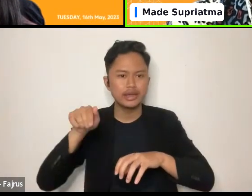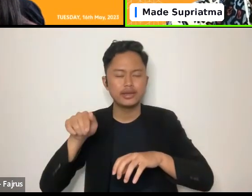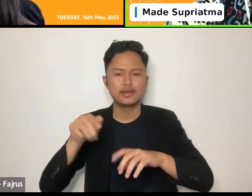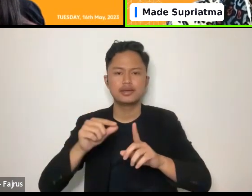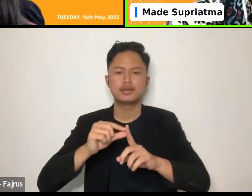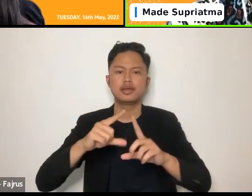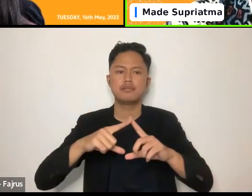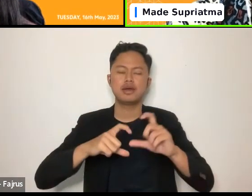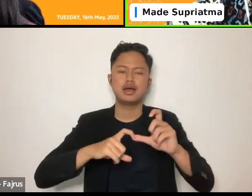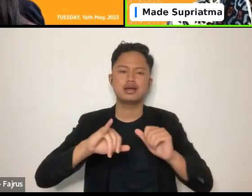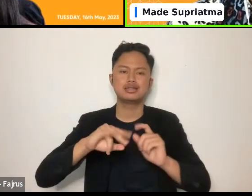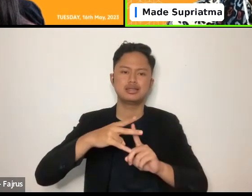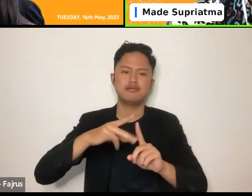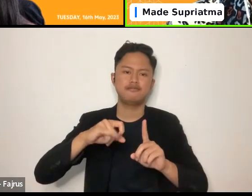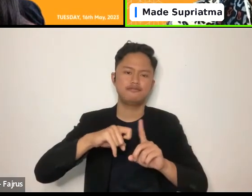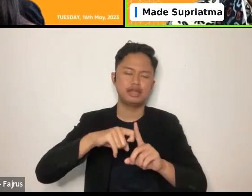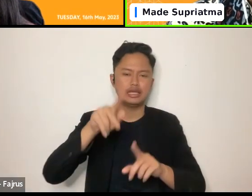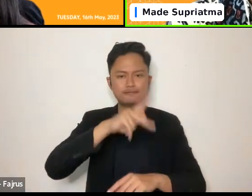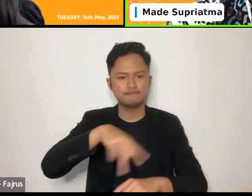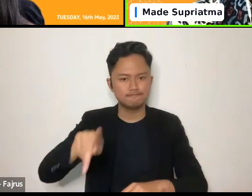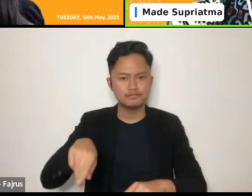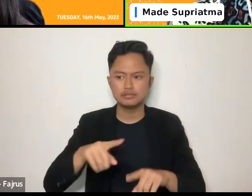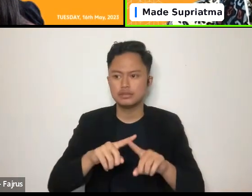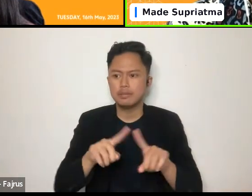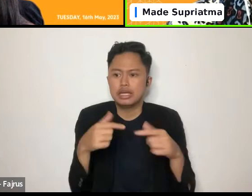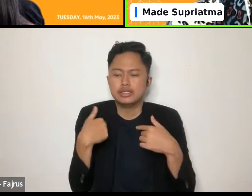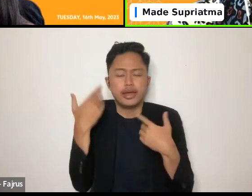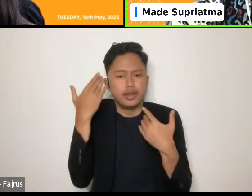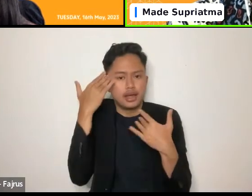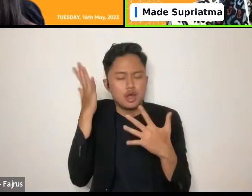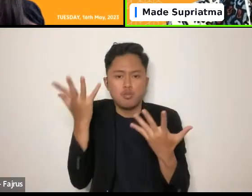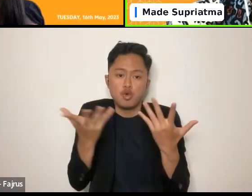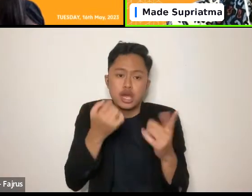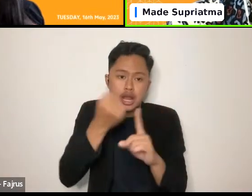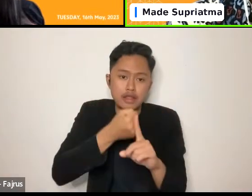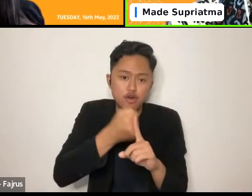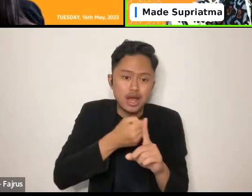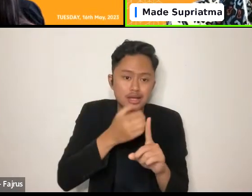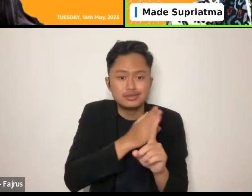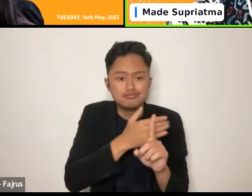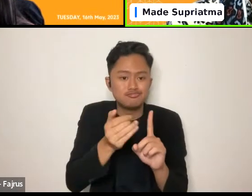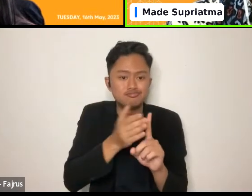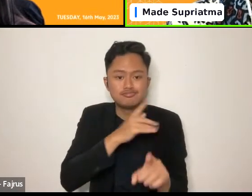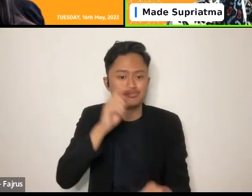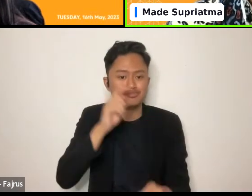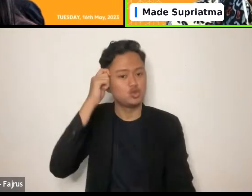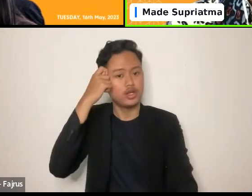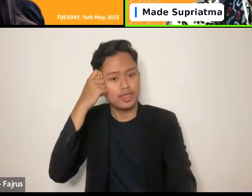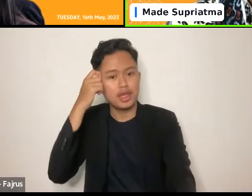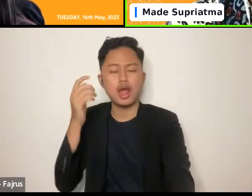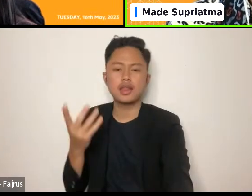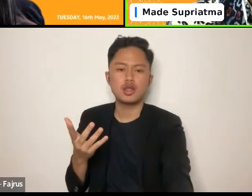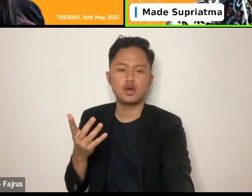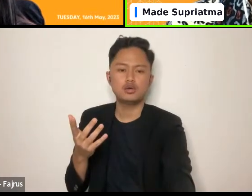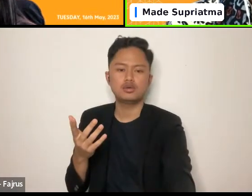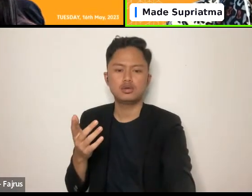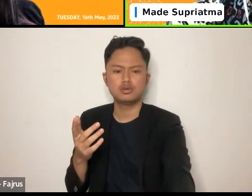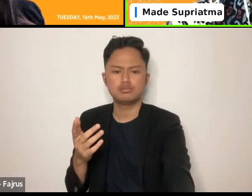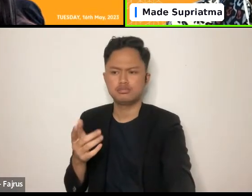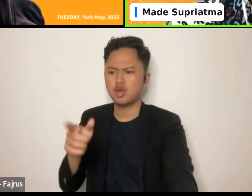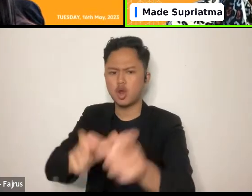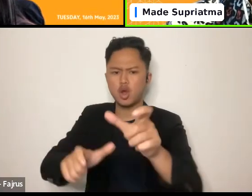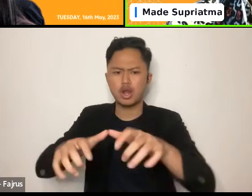don't know, a kind of diplomacy. I think a harsh diplomacy. Like if you can't convince